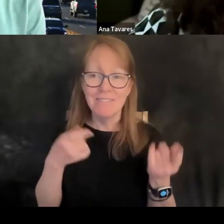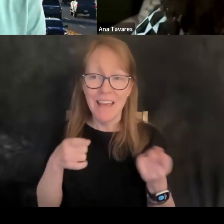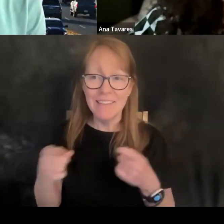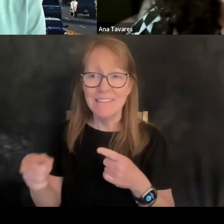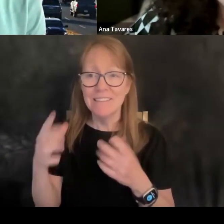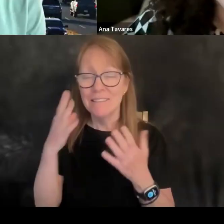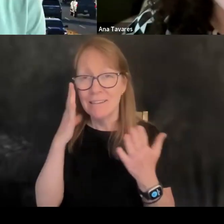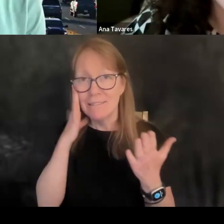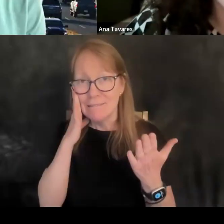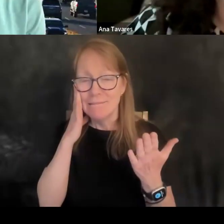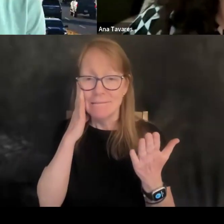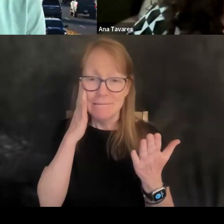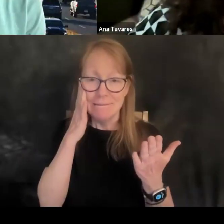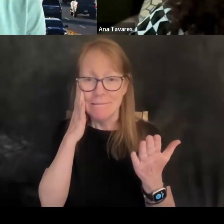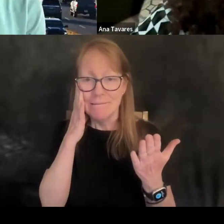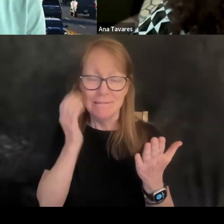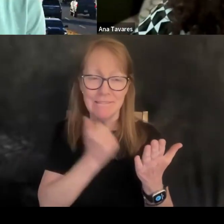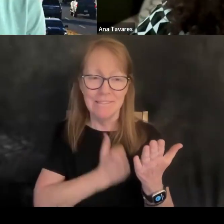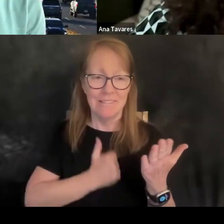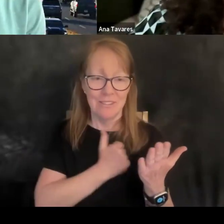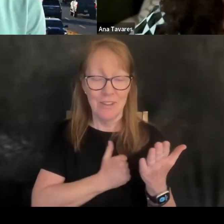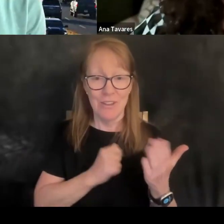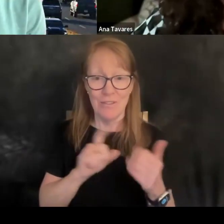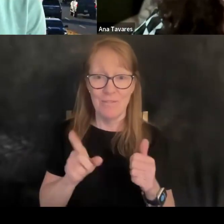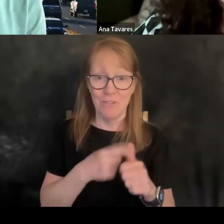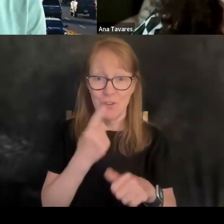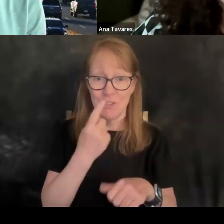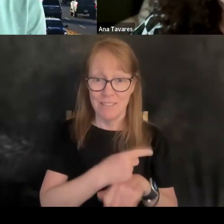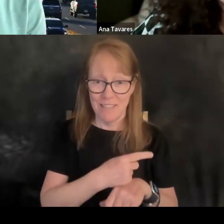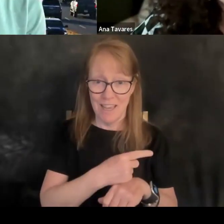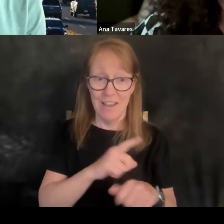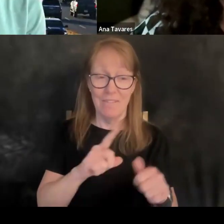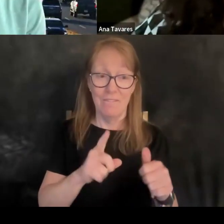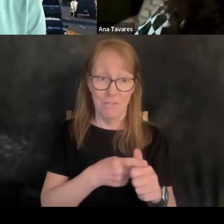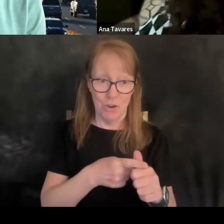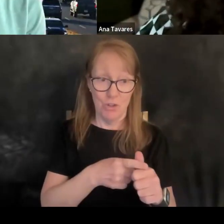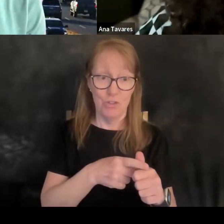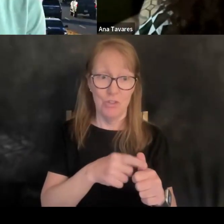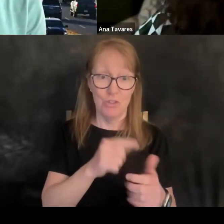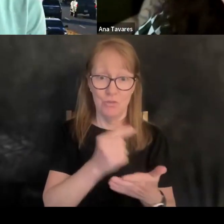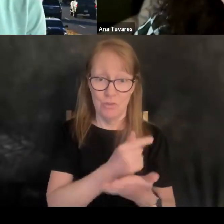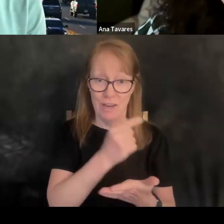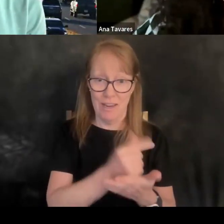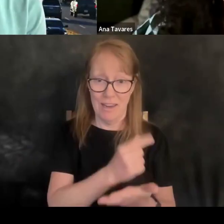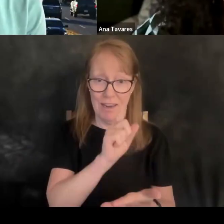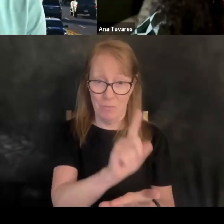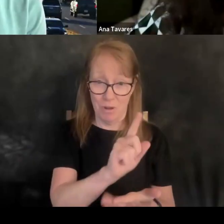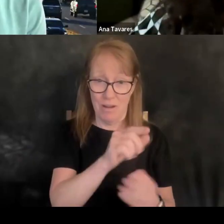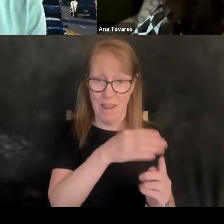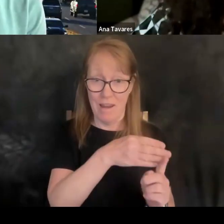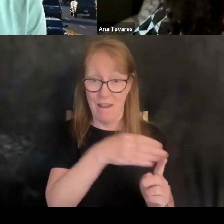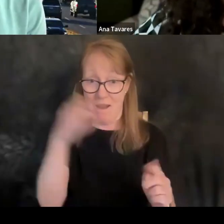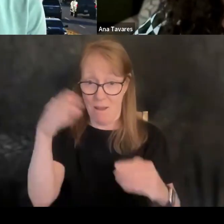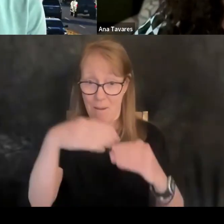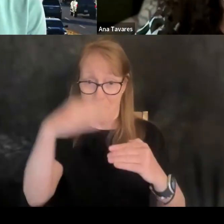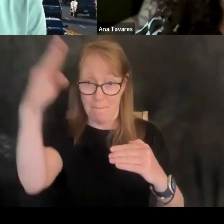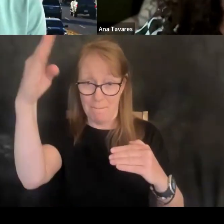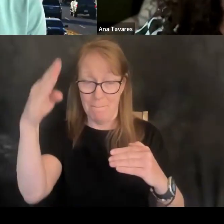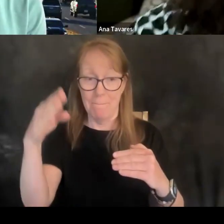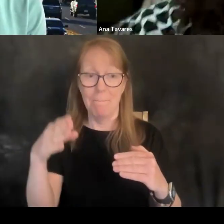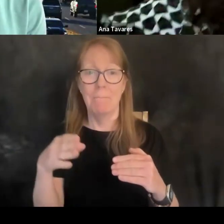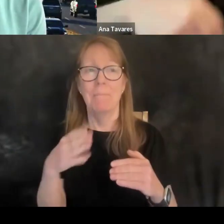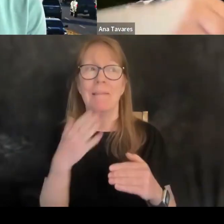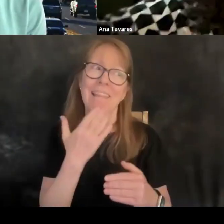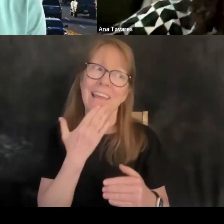4th is the first day for first grade and up. And then September 8th, thank you, Superintendent, is the first day